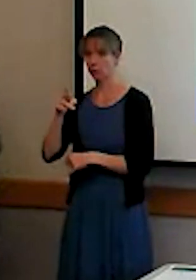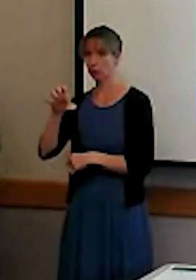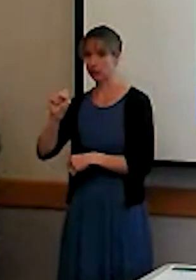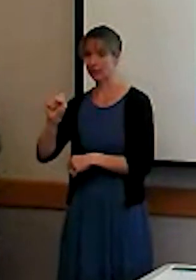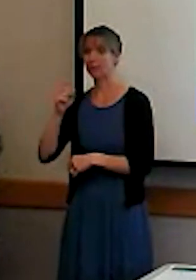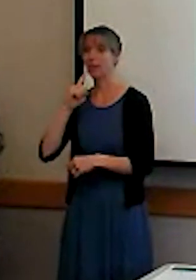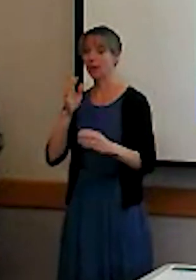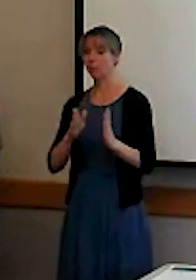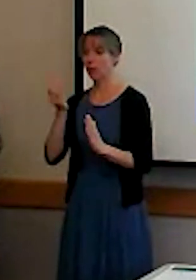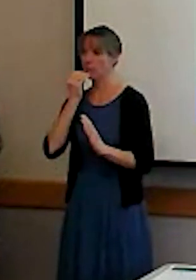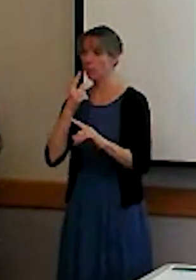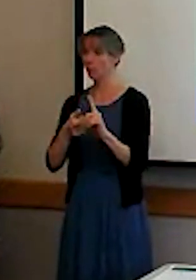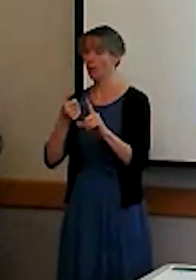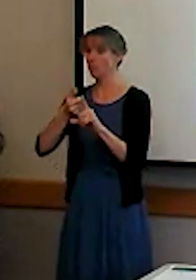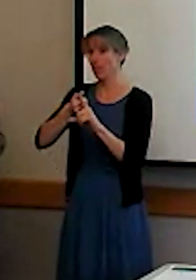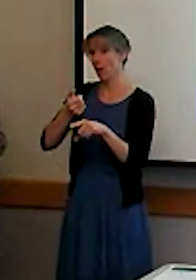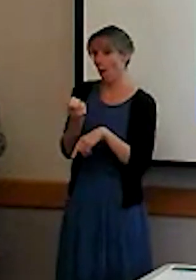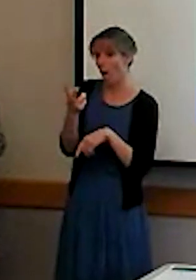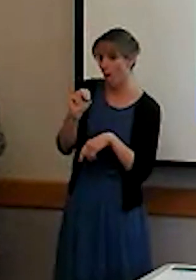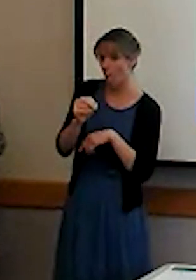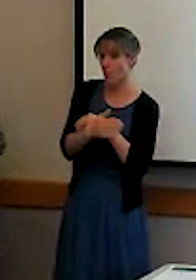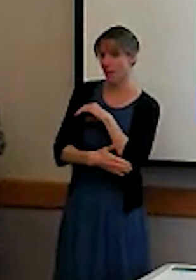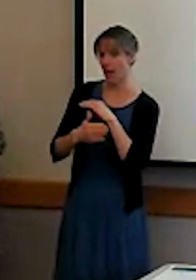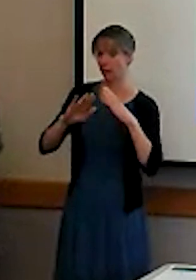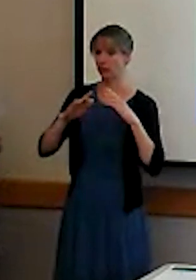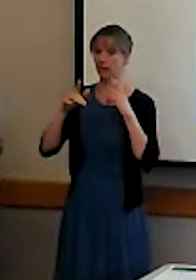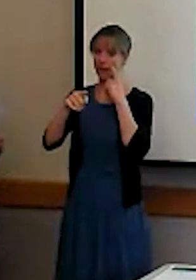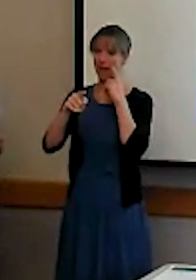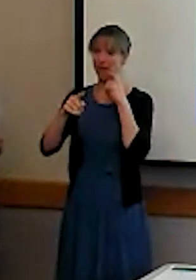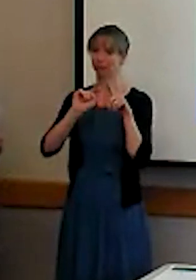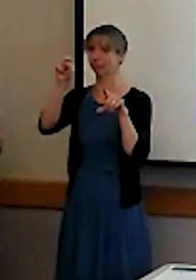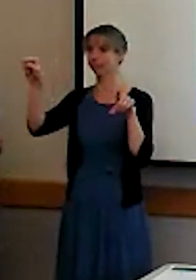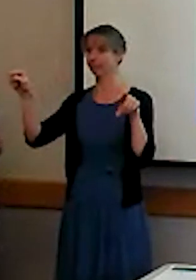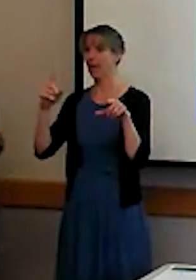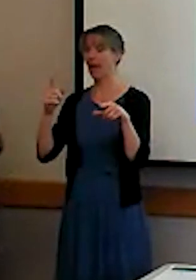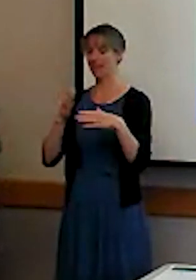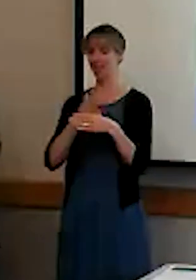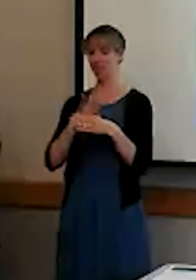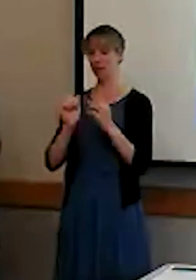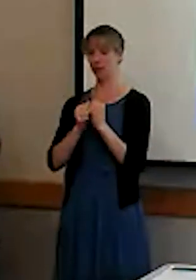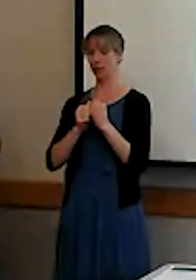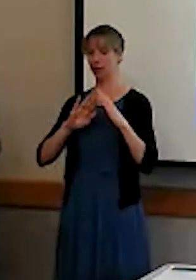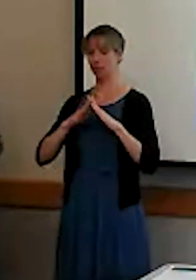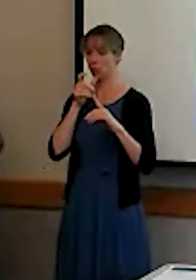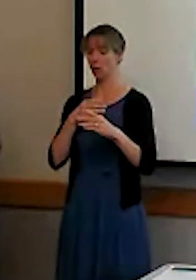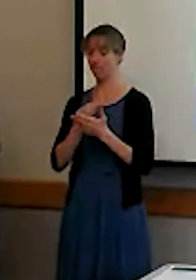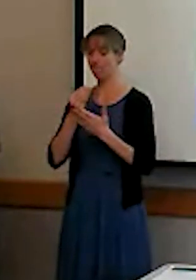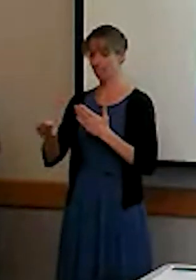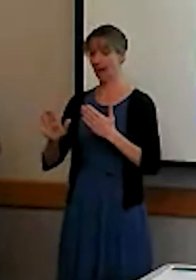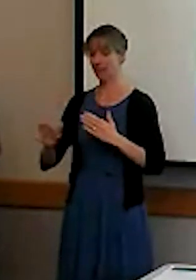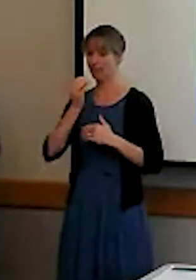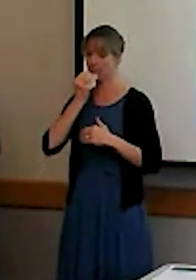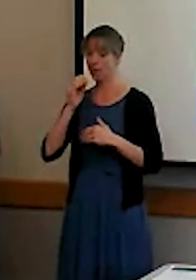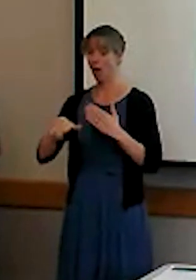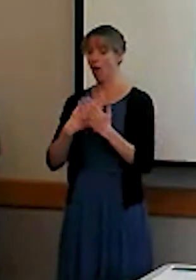who prepare meals from their own country, and then they're shared with the community who can buy the meals. And then all